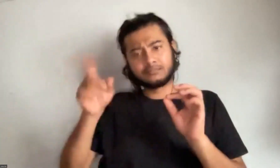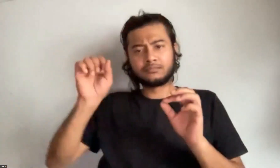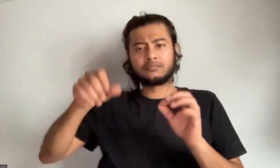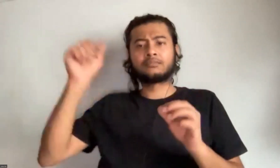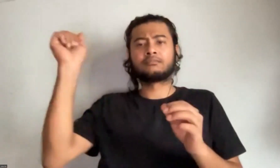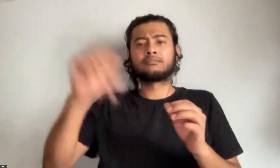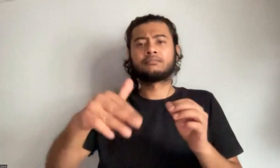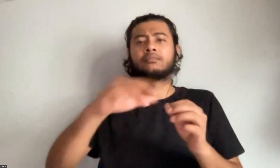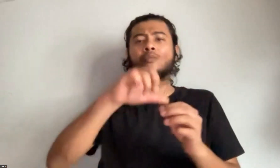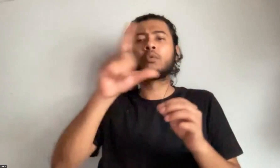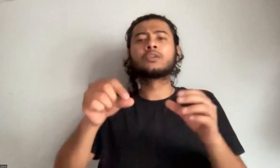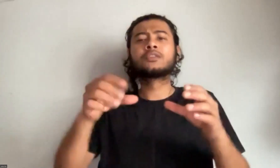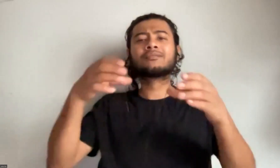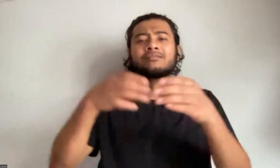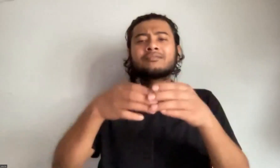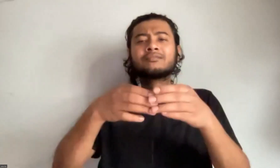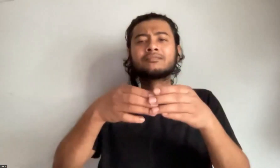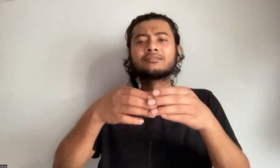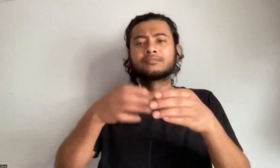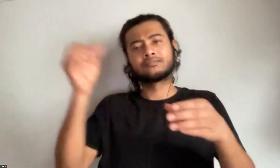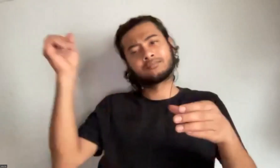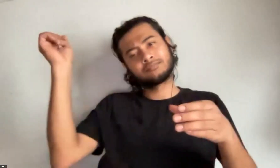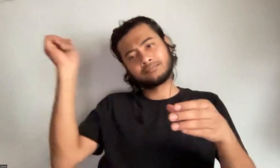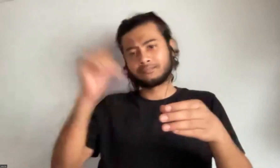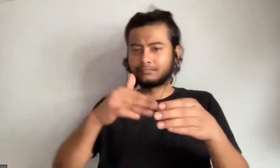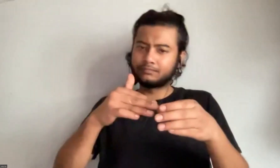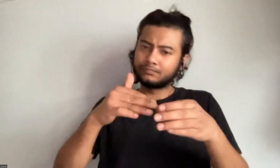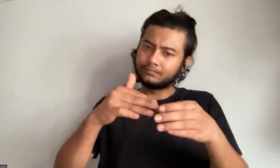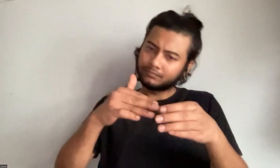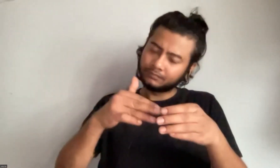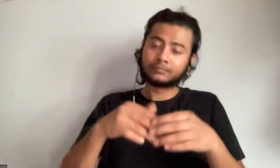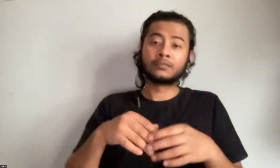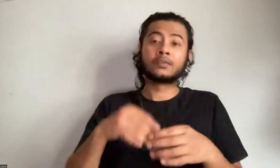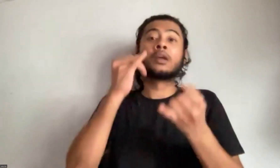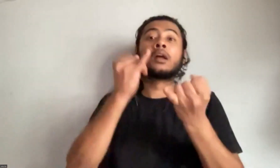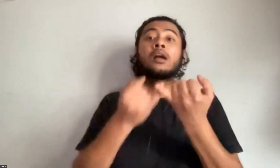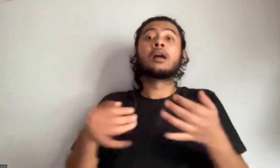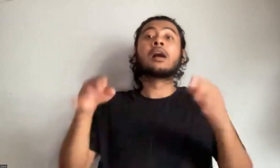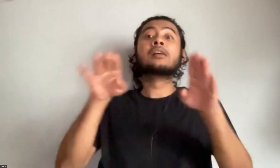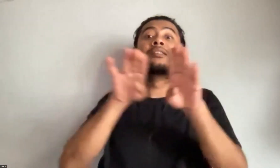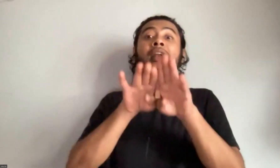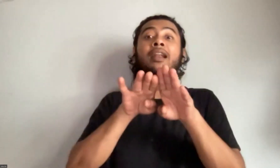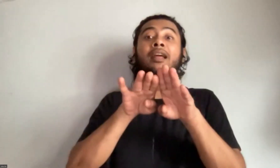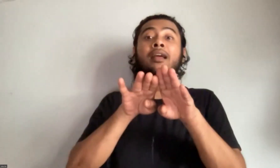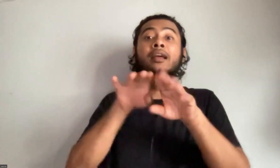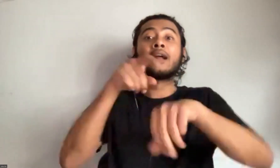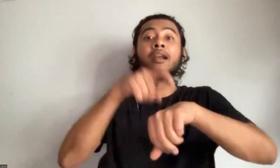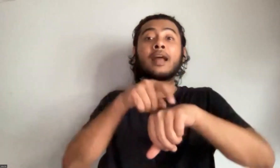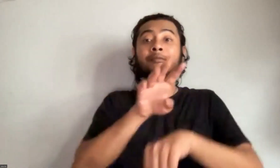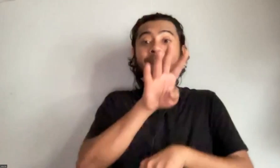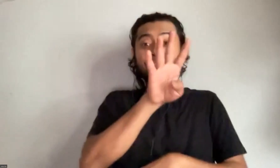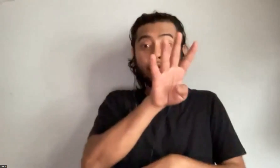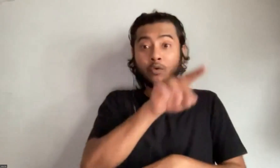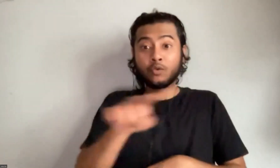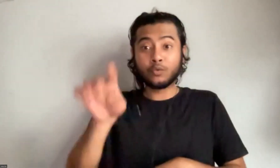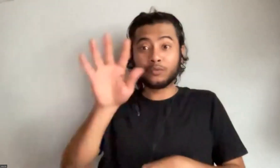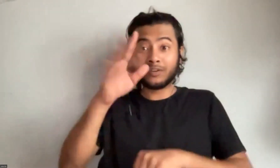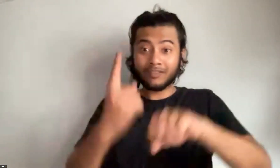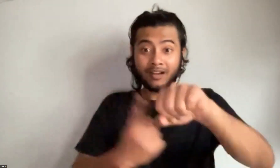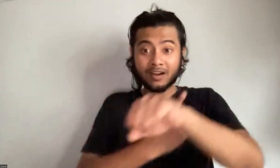week. On next Sunday, 4 to 5, we will have a question answer session regarding week 4, or if previous weeks